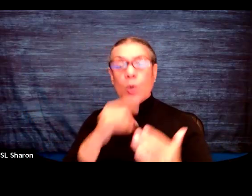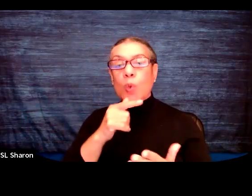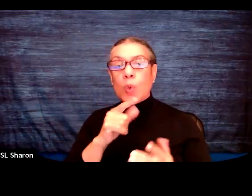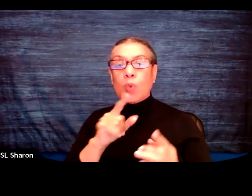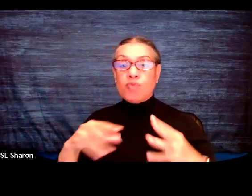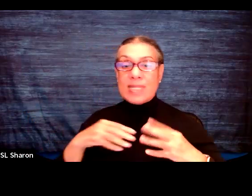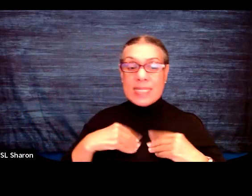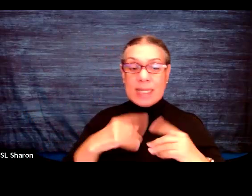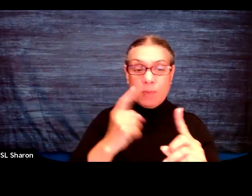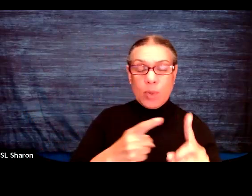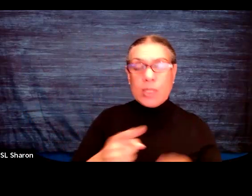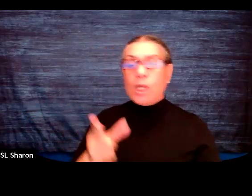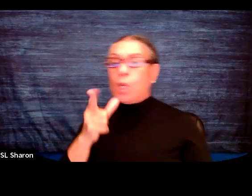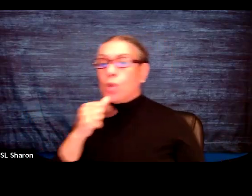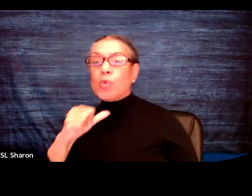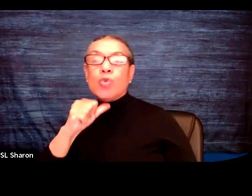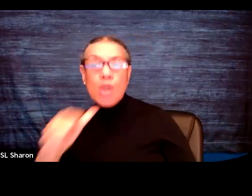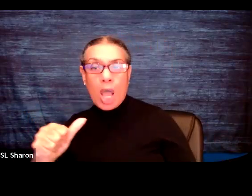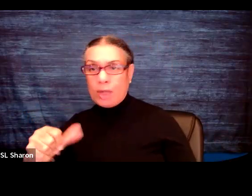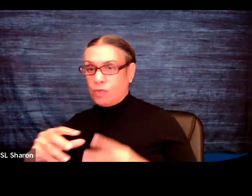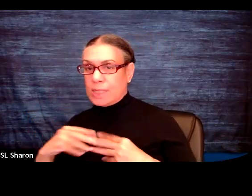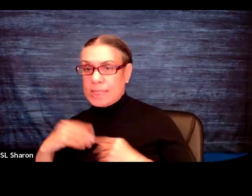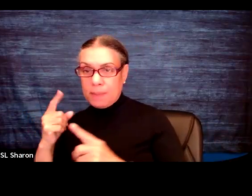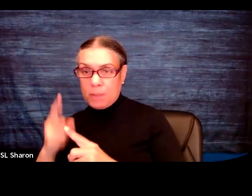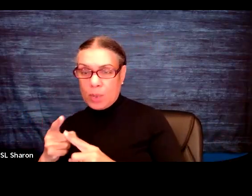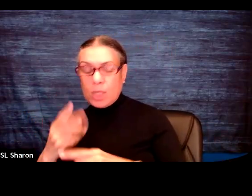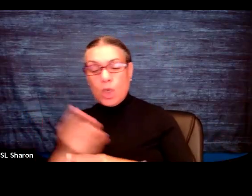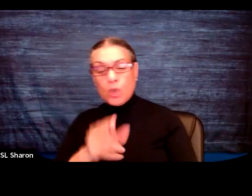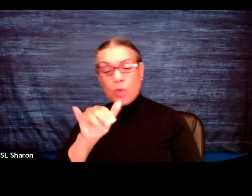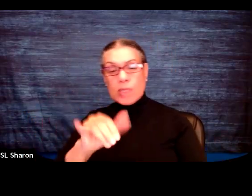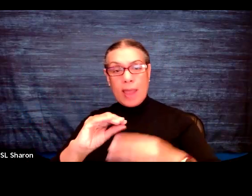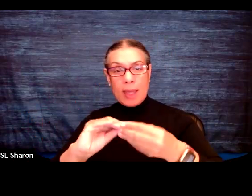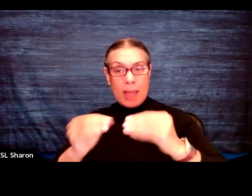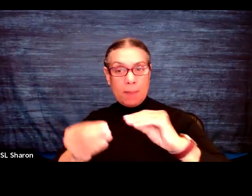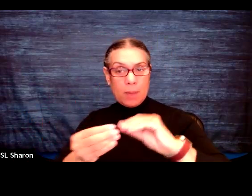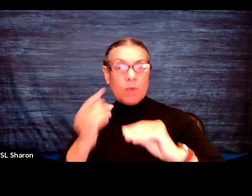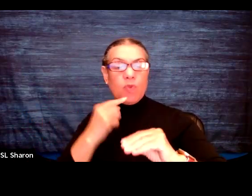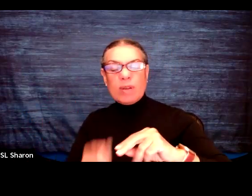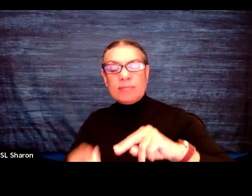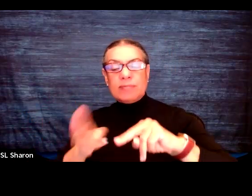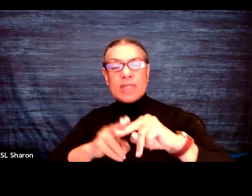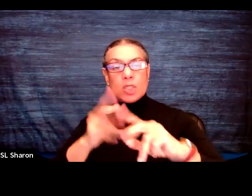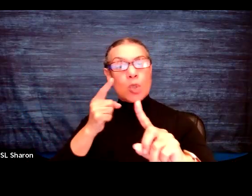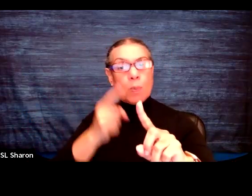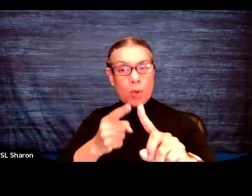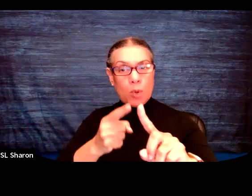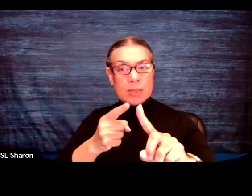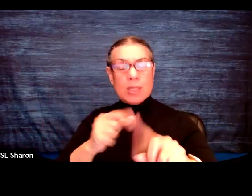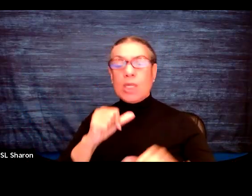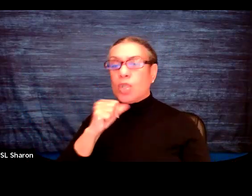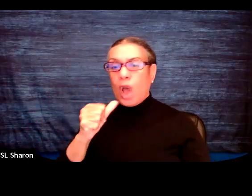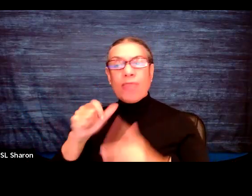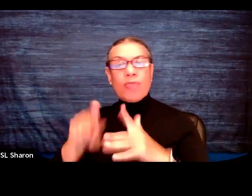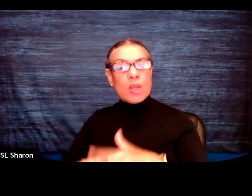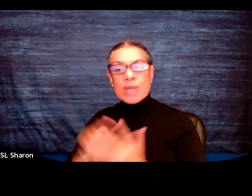receiving points and students not receiving points, and using that number as the number of additional points students would receive rather than the